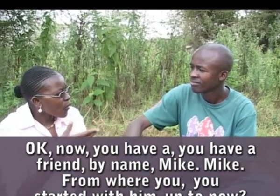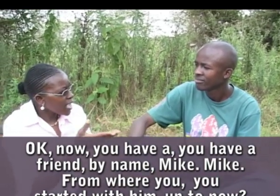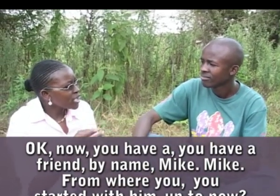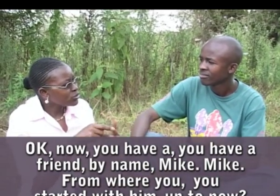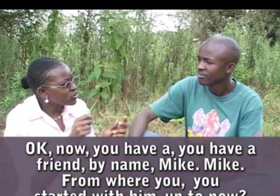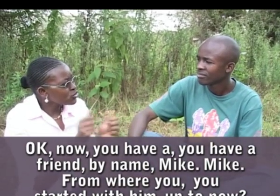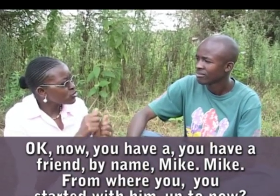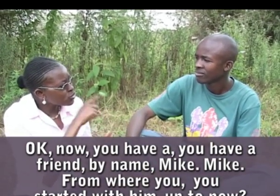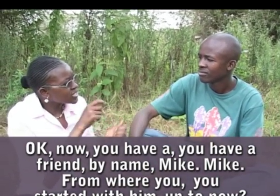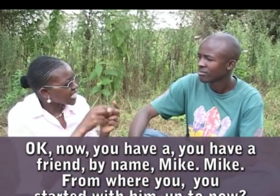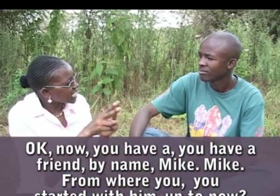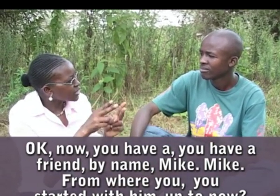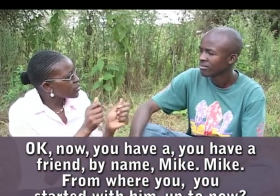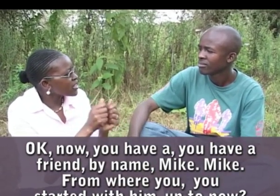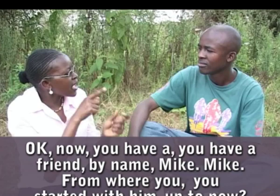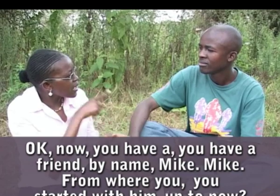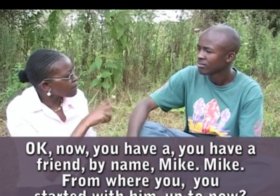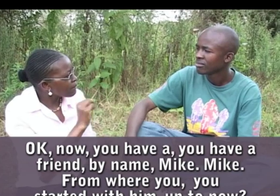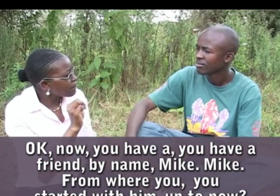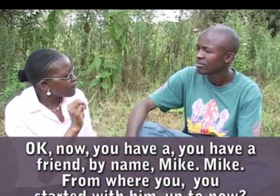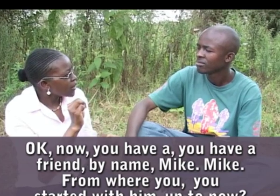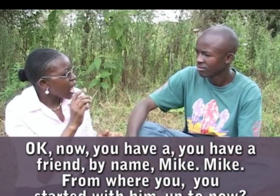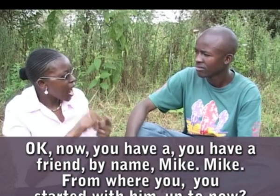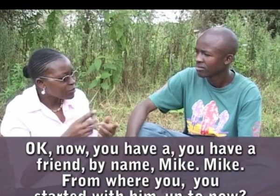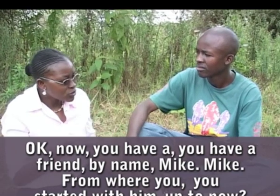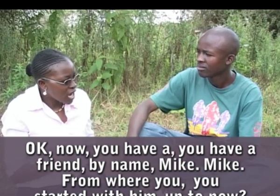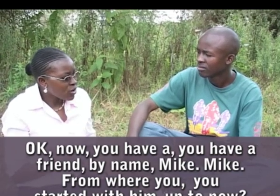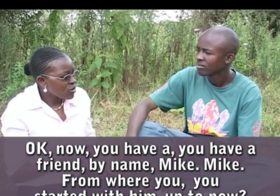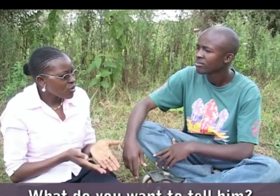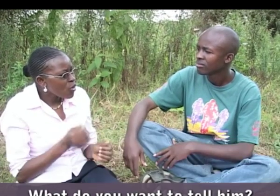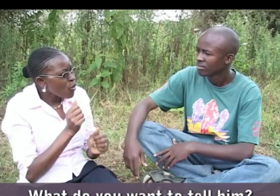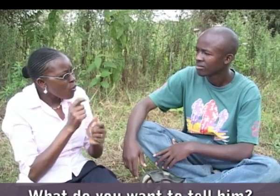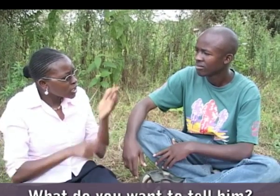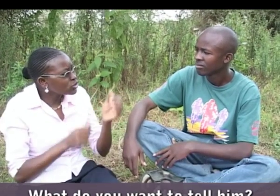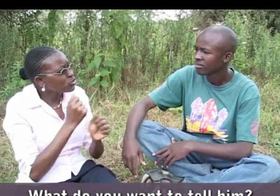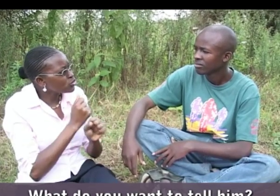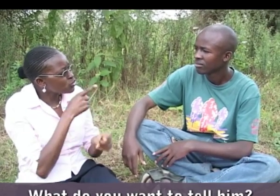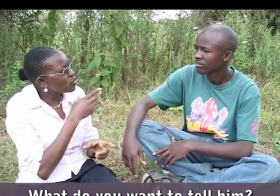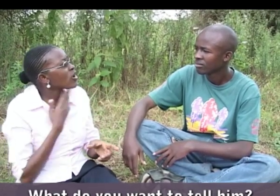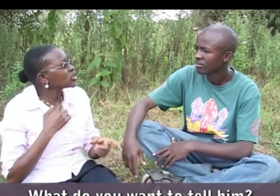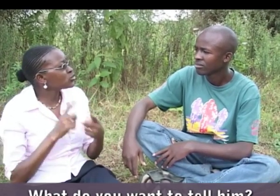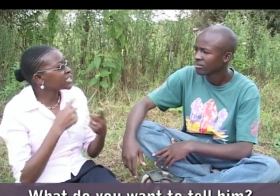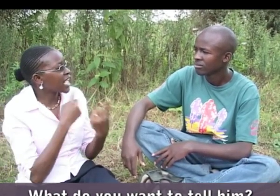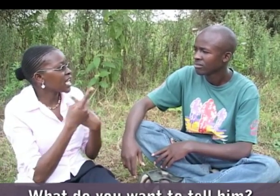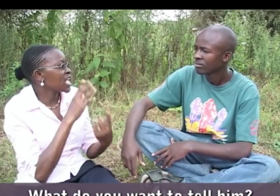where you started with him up to now, what do you want to tell